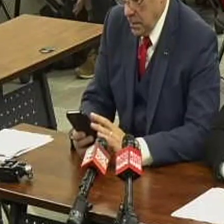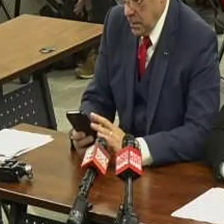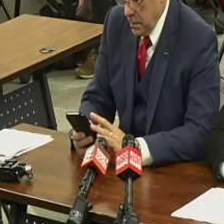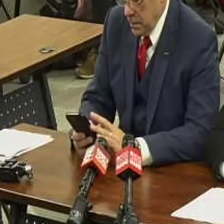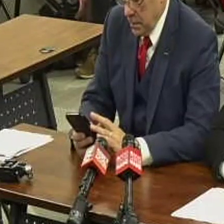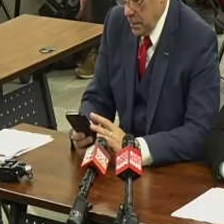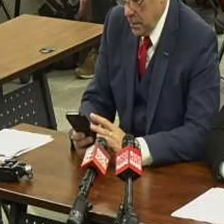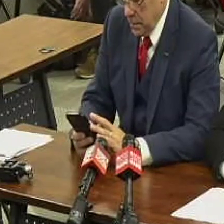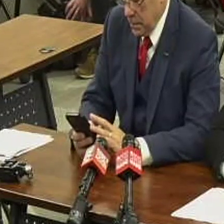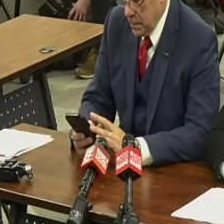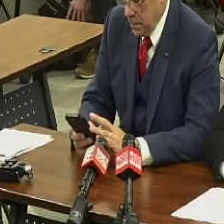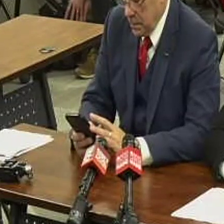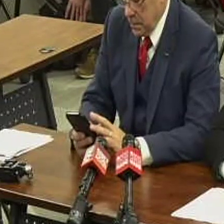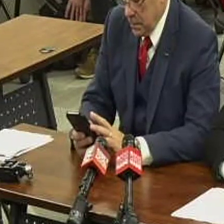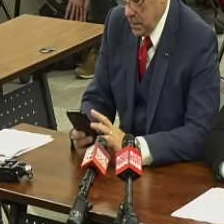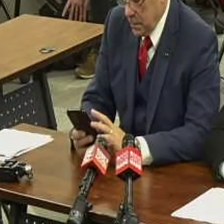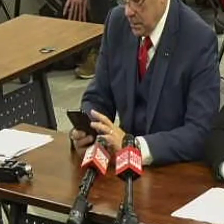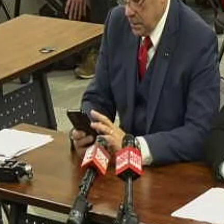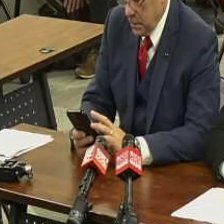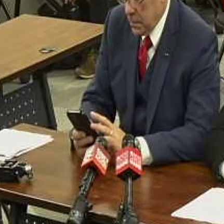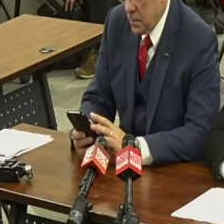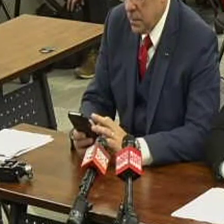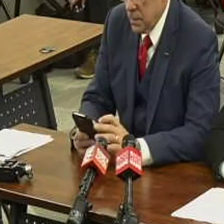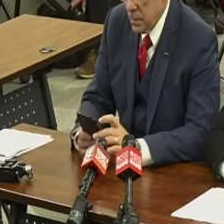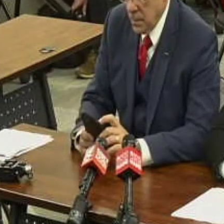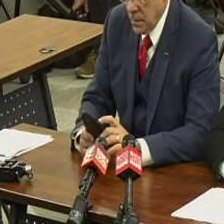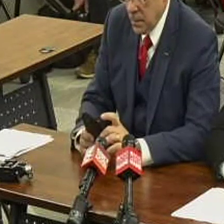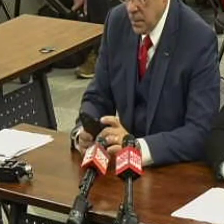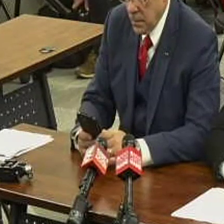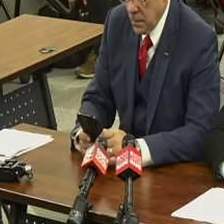We're still live, but it's the Zoom's not letting him connect.